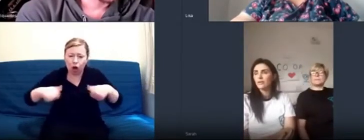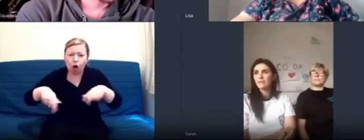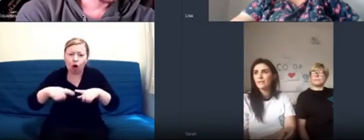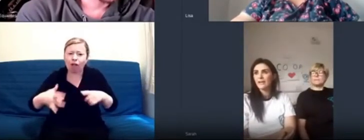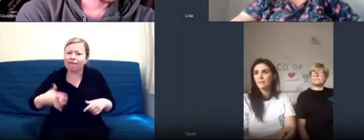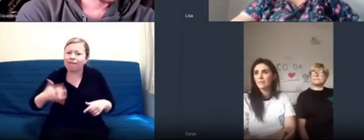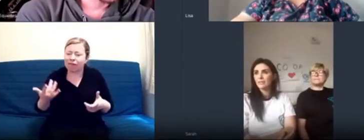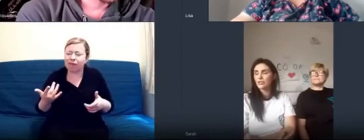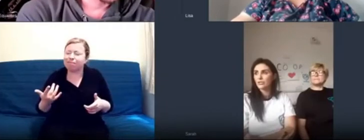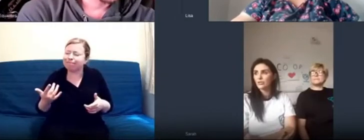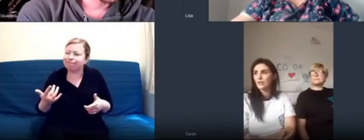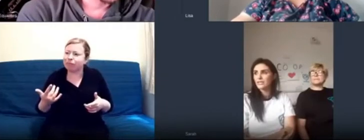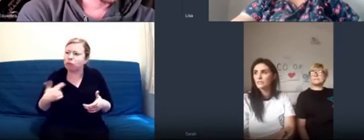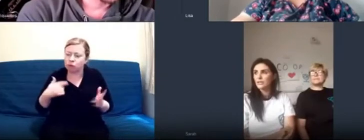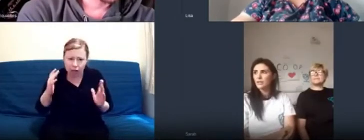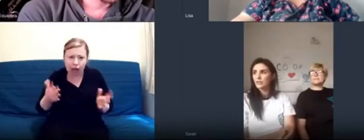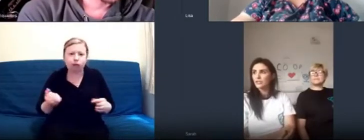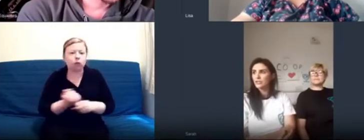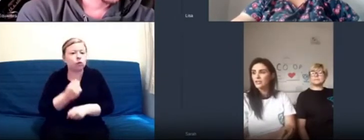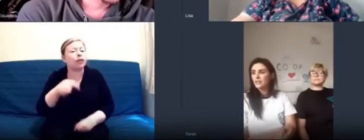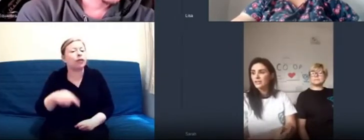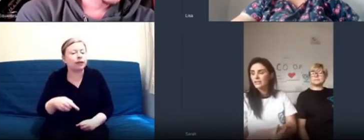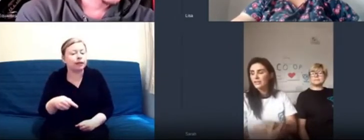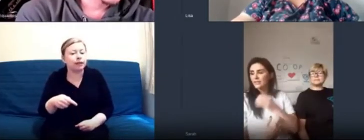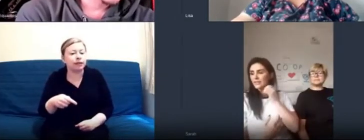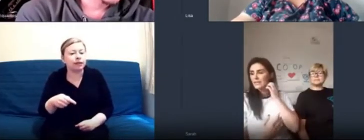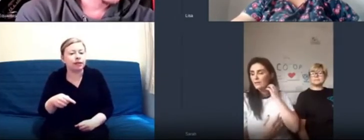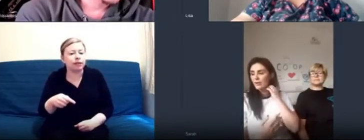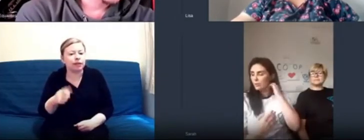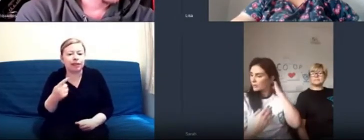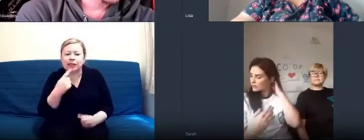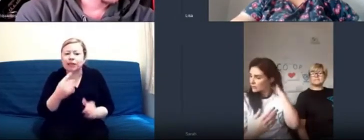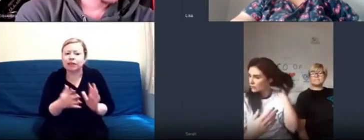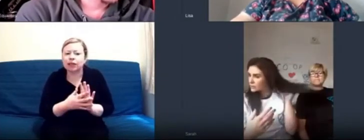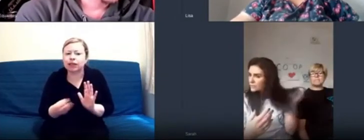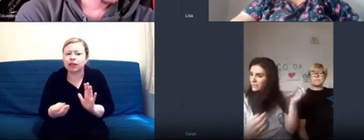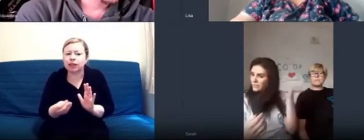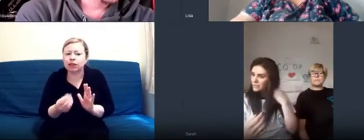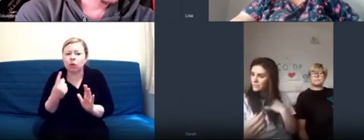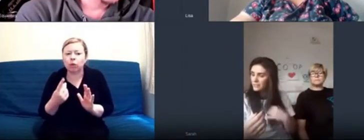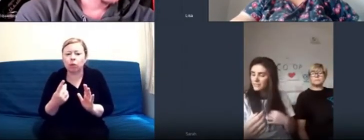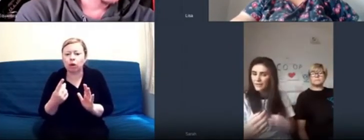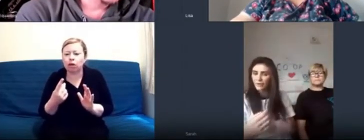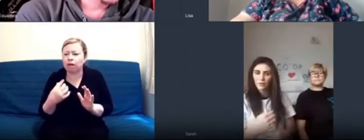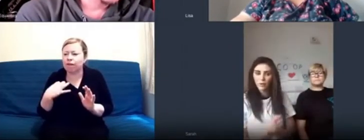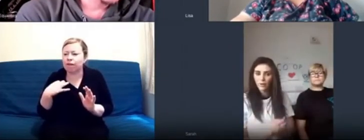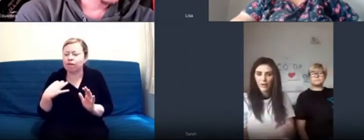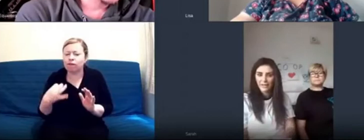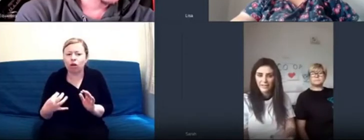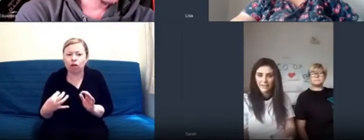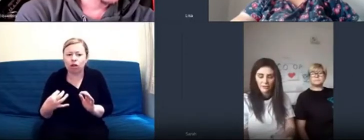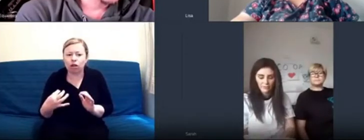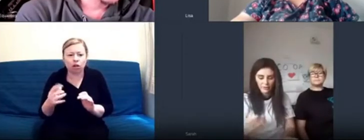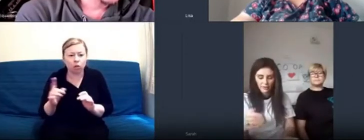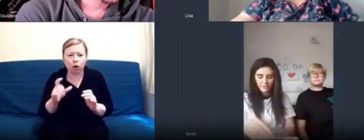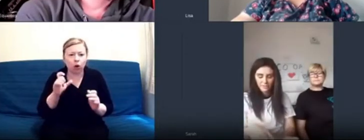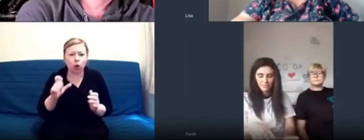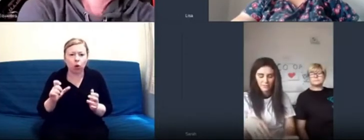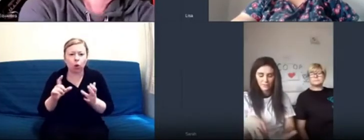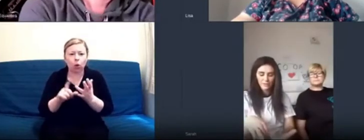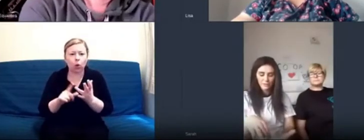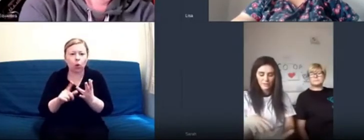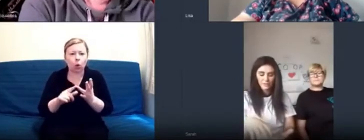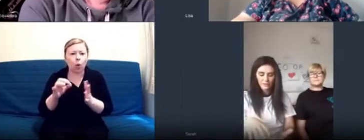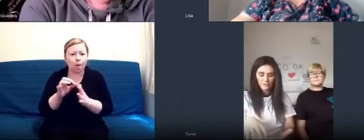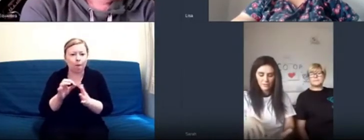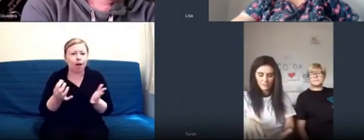group, had made that commitment to. And it's been a huge, like, for example, one of our volunteers is now a co-op pioneer. Now, this